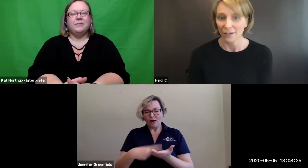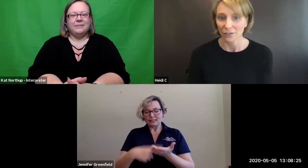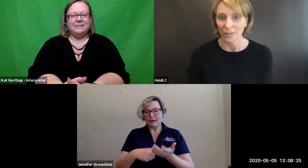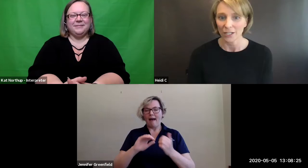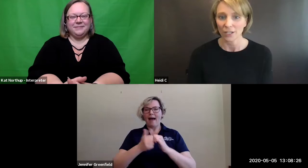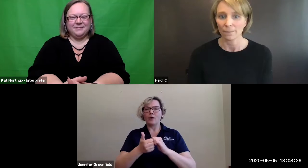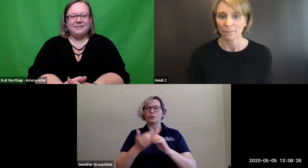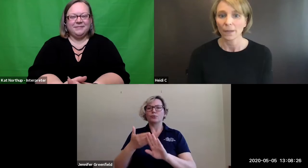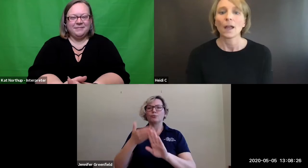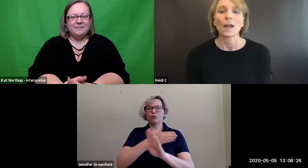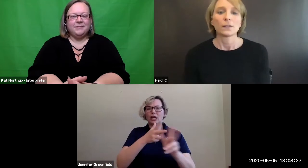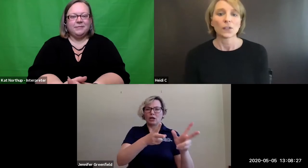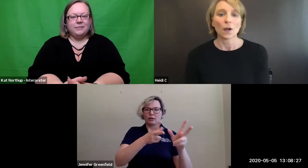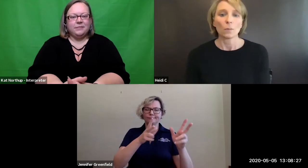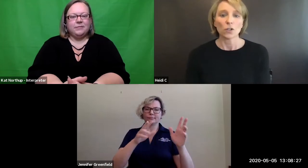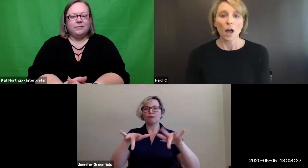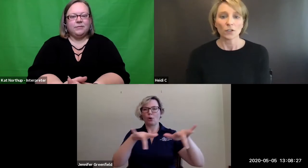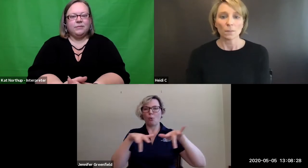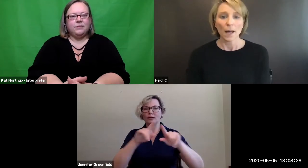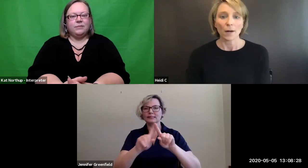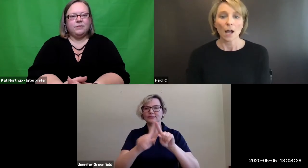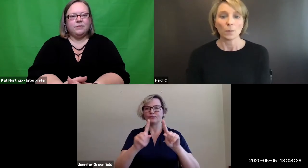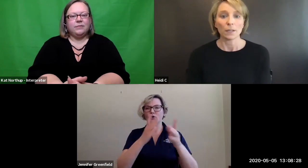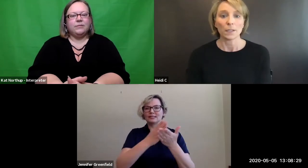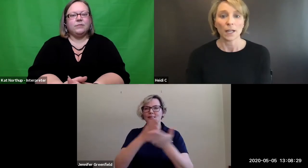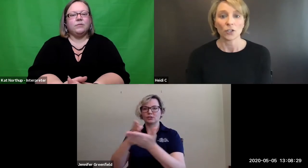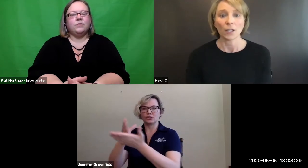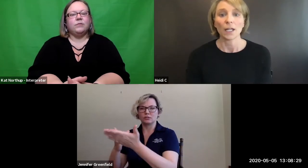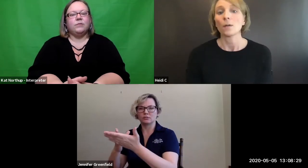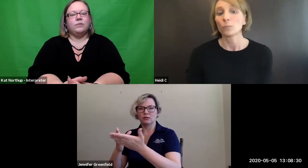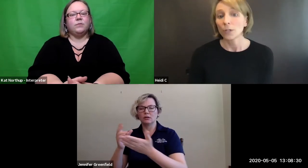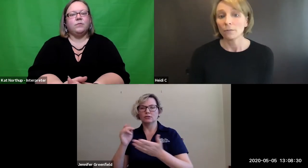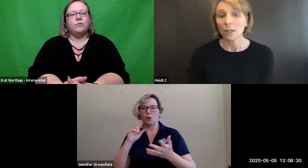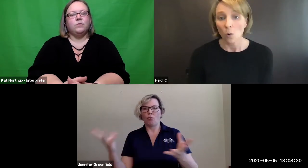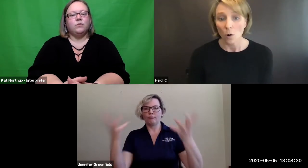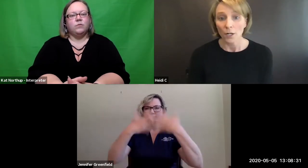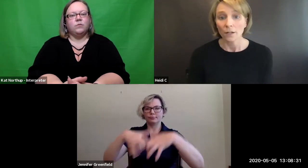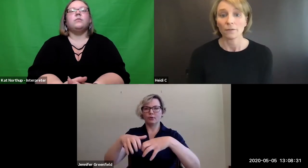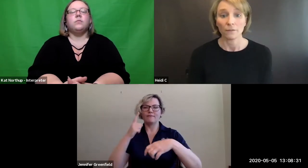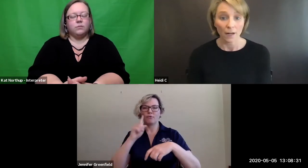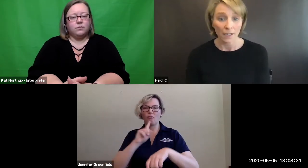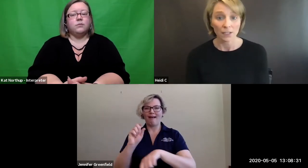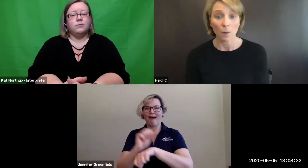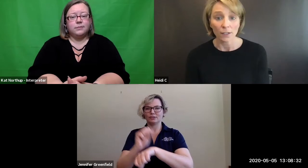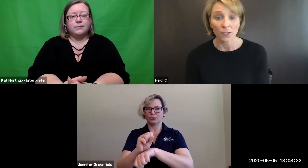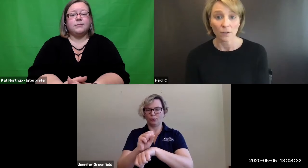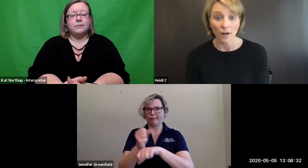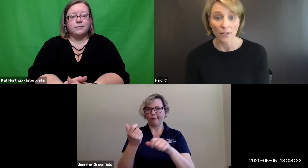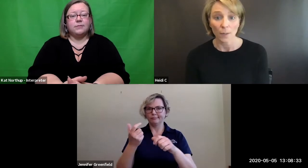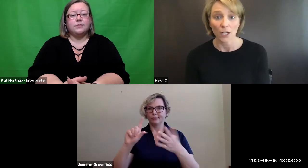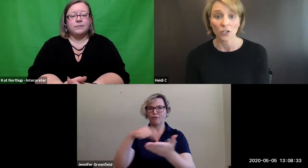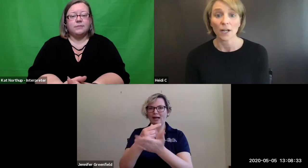online graduation. So we talked about how we could potentially pre-record various parts